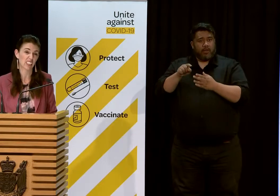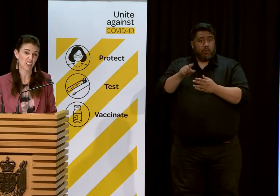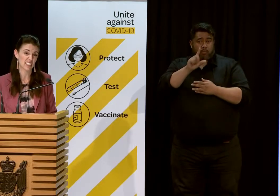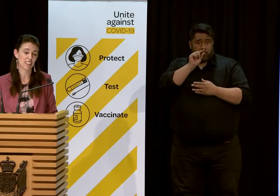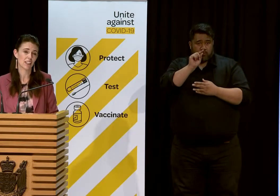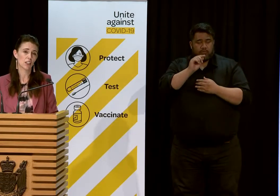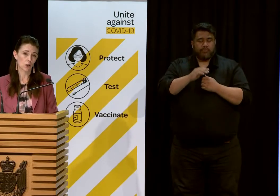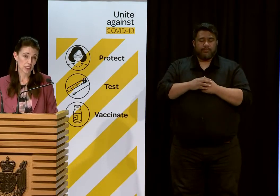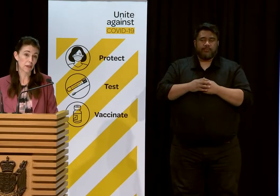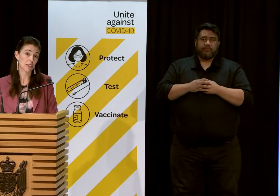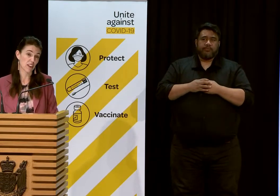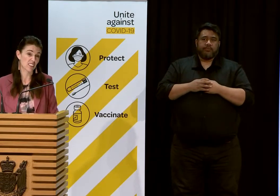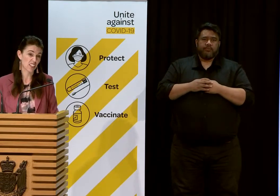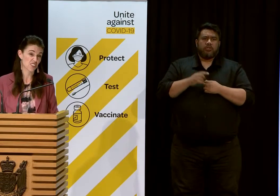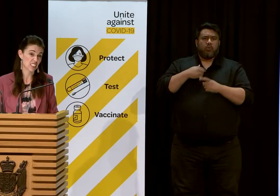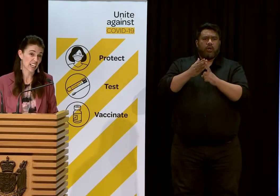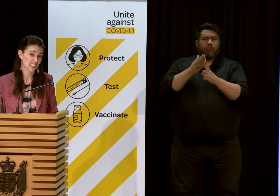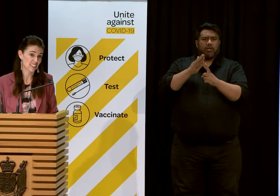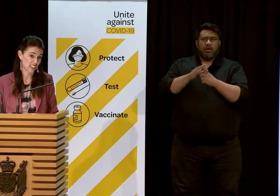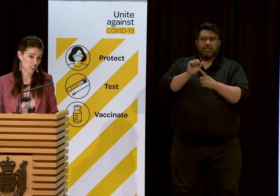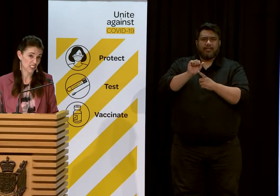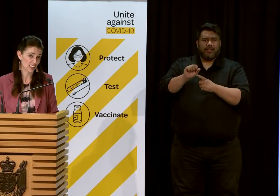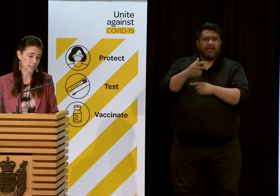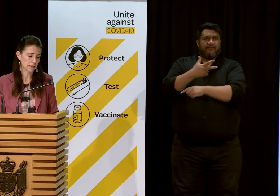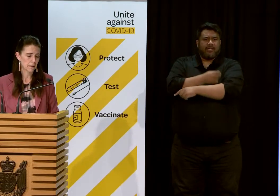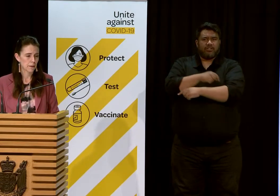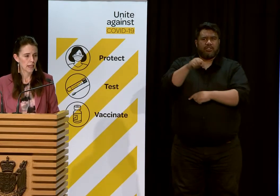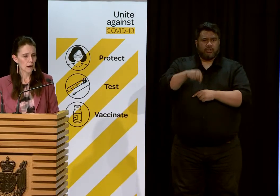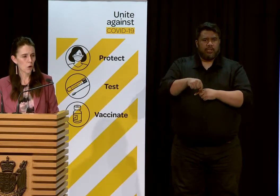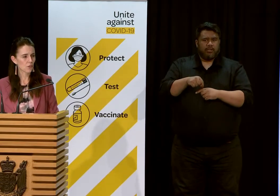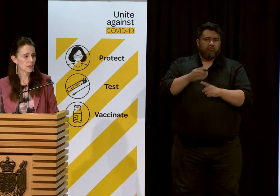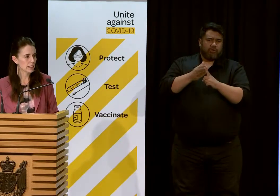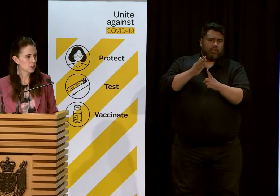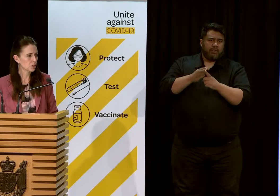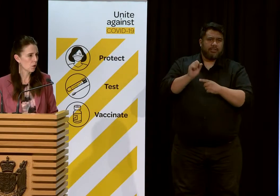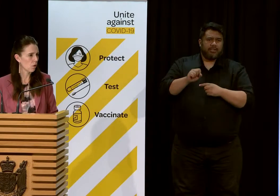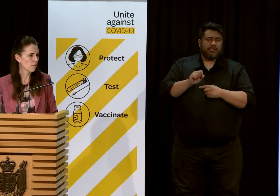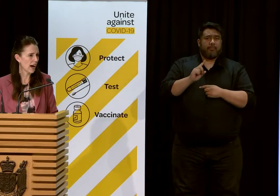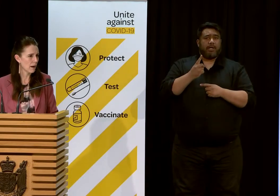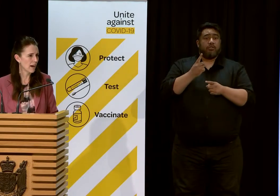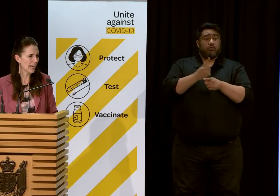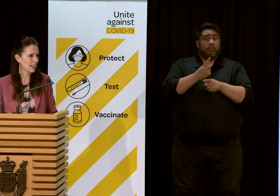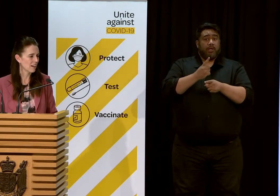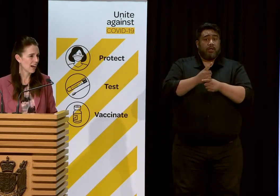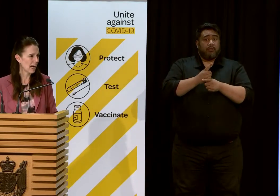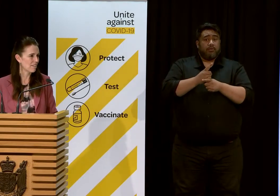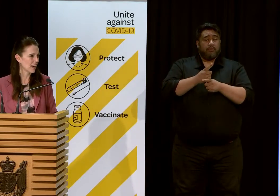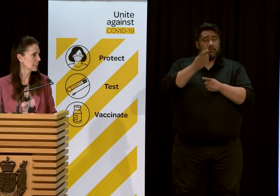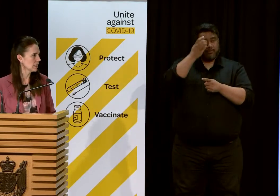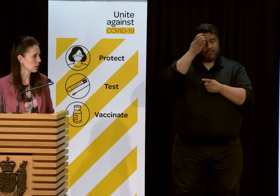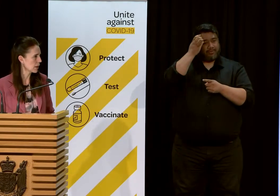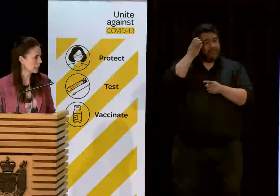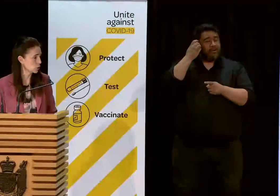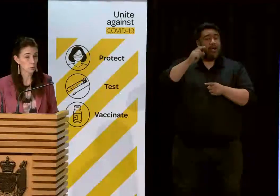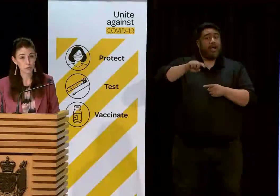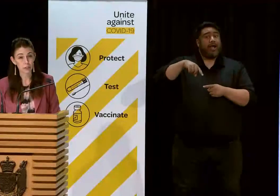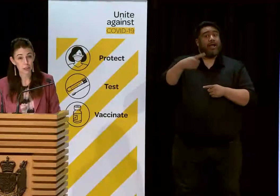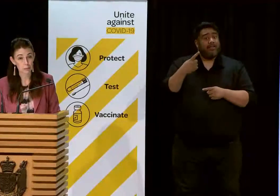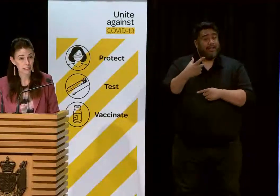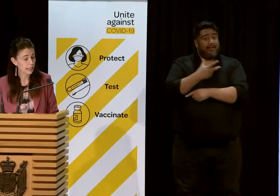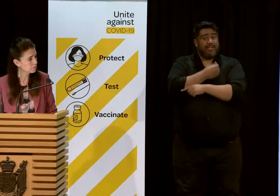can recognise those Kiwis' vaccination status in New Zealand. On the issue of other vaccines, I might get